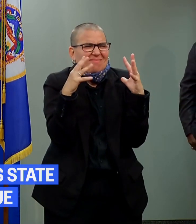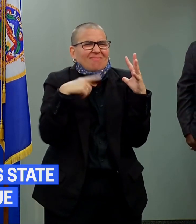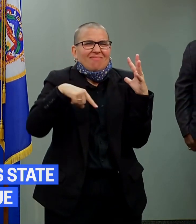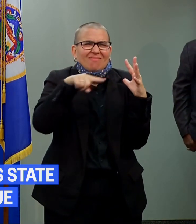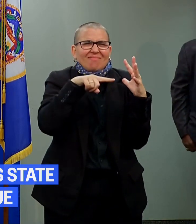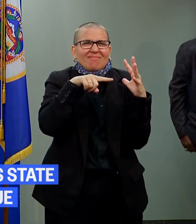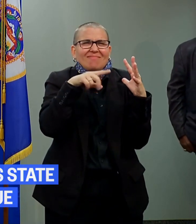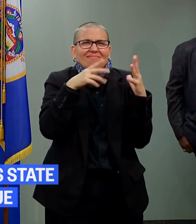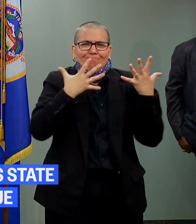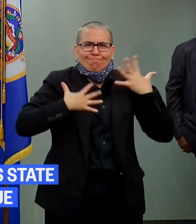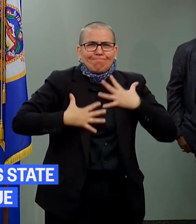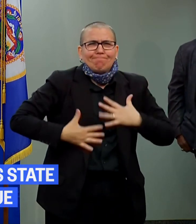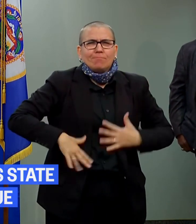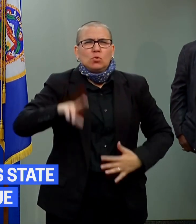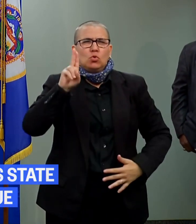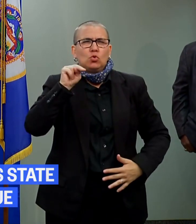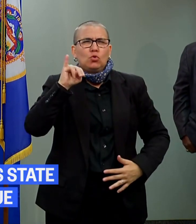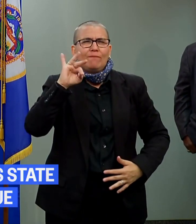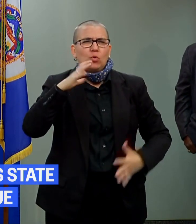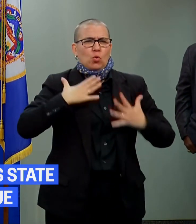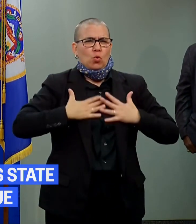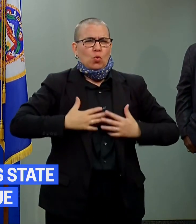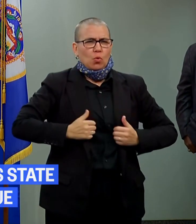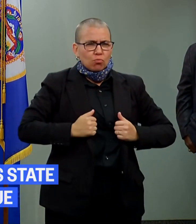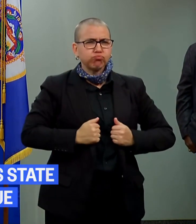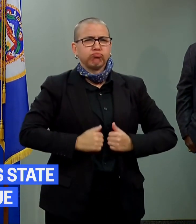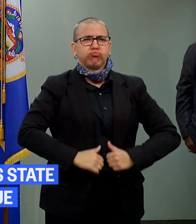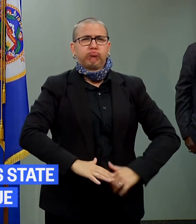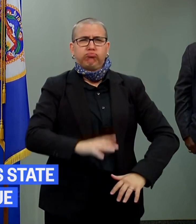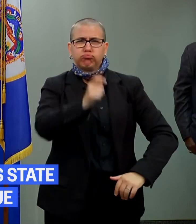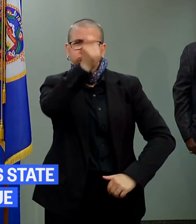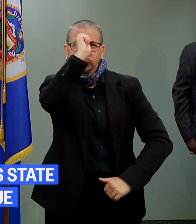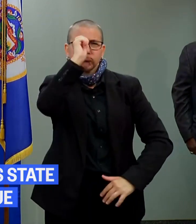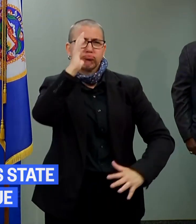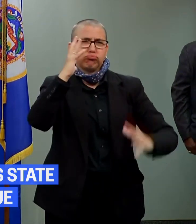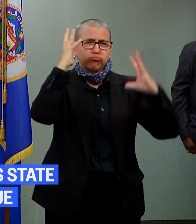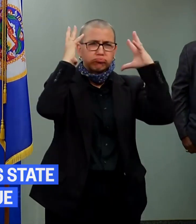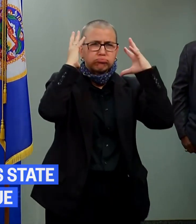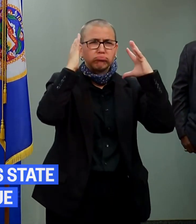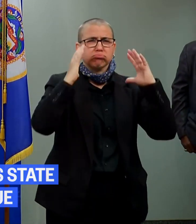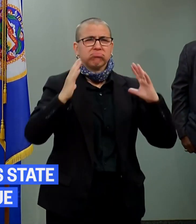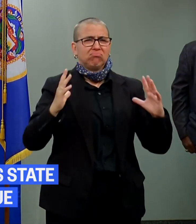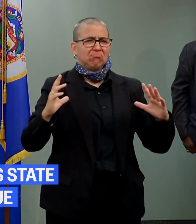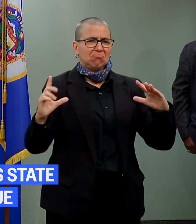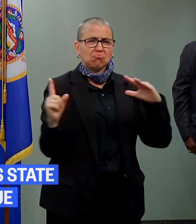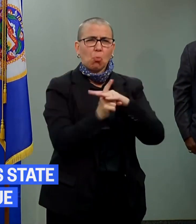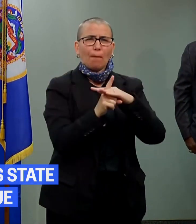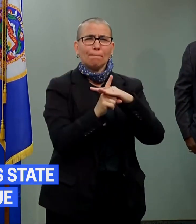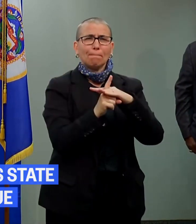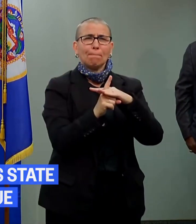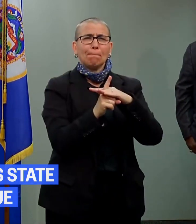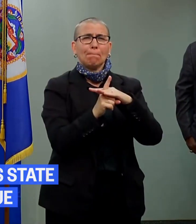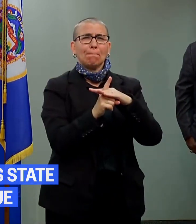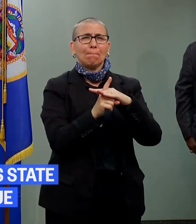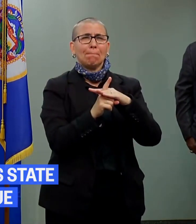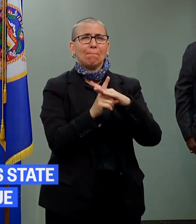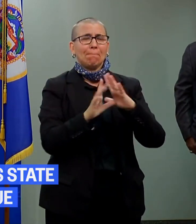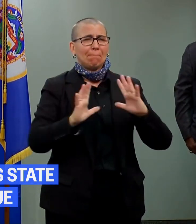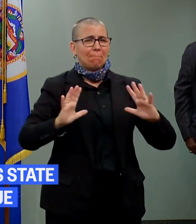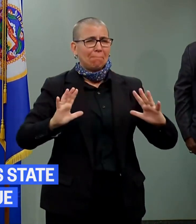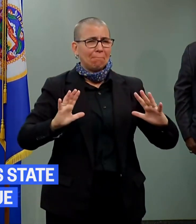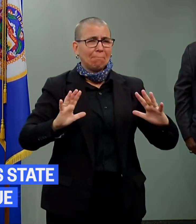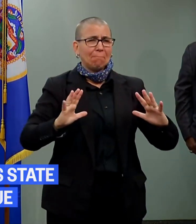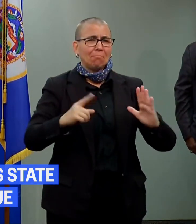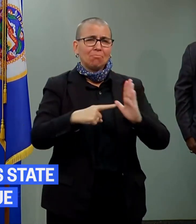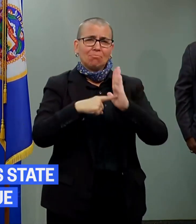all that comes to mind, but it's not enough. The selfless service traveling from all areas of the state to the metro region to risk